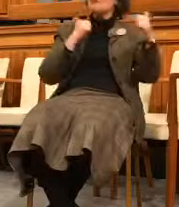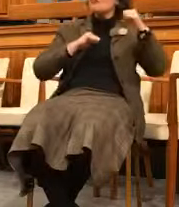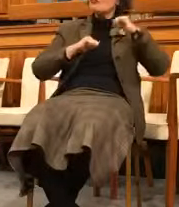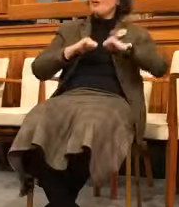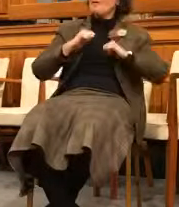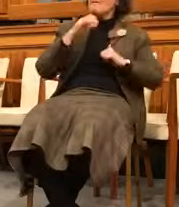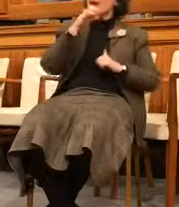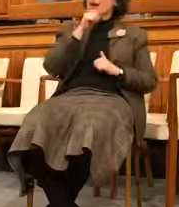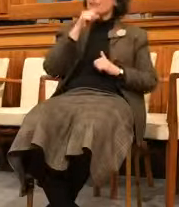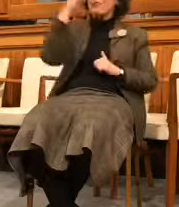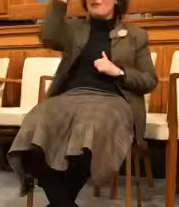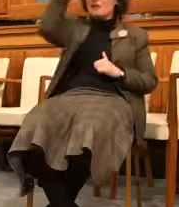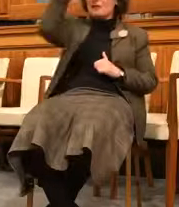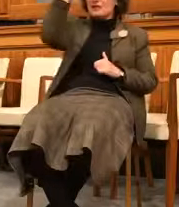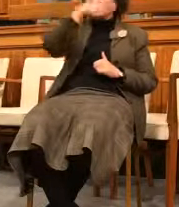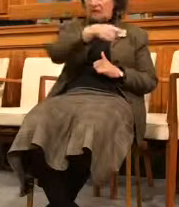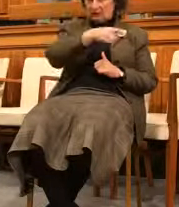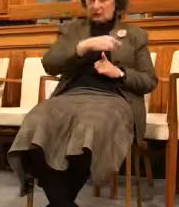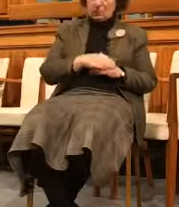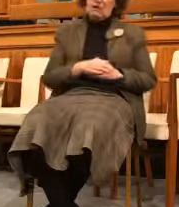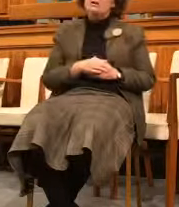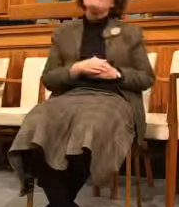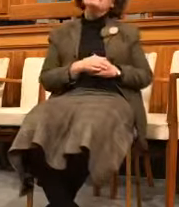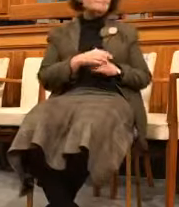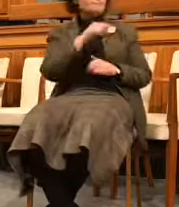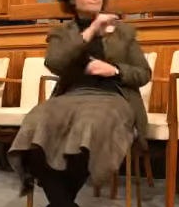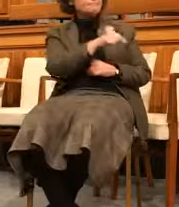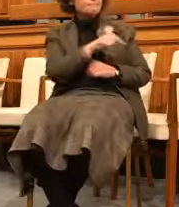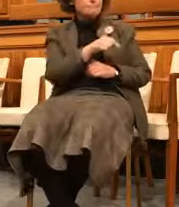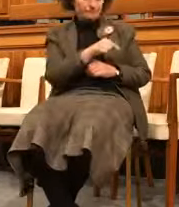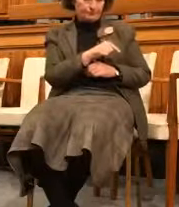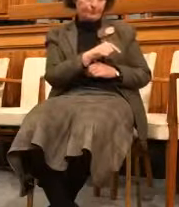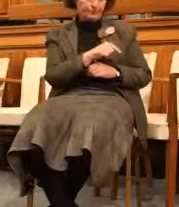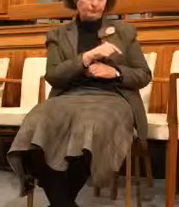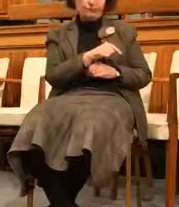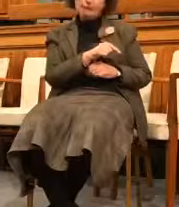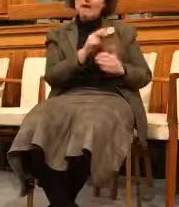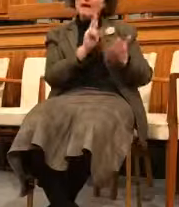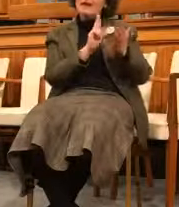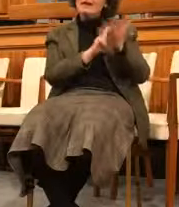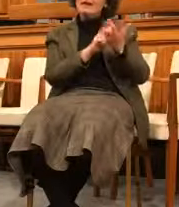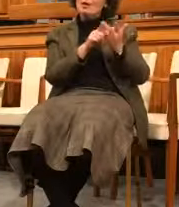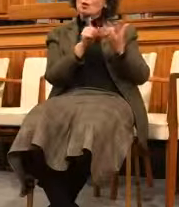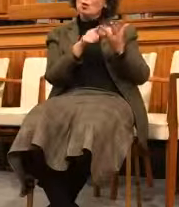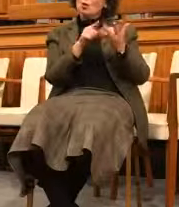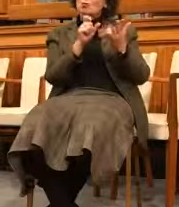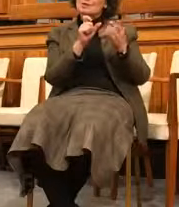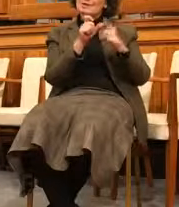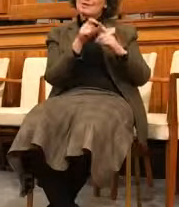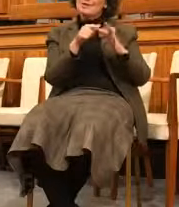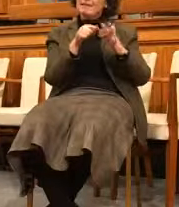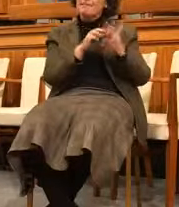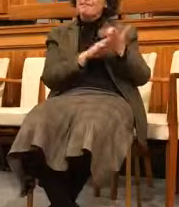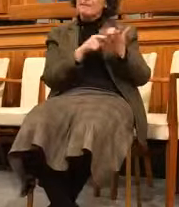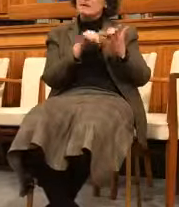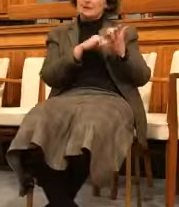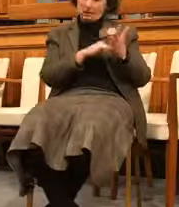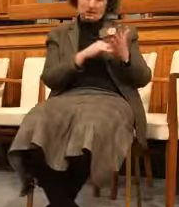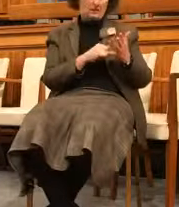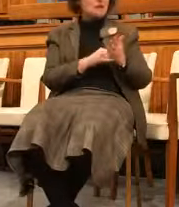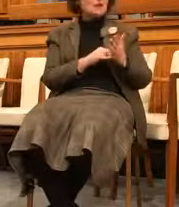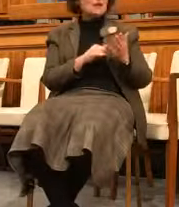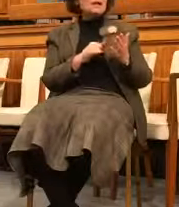I'll read a few verses to you. Jesus answered, this is an answer to a man named Nicodemus. Jesus answered,